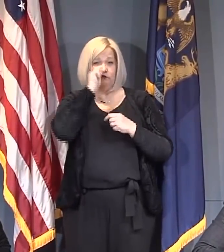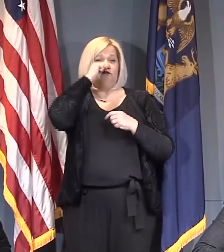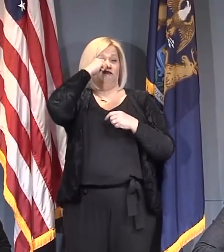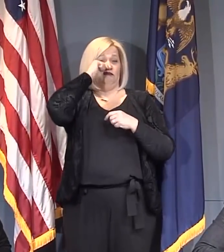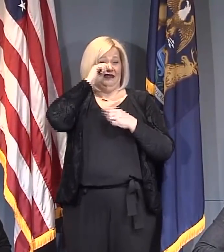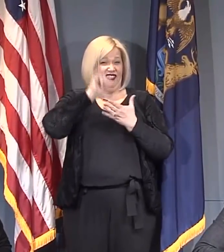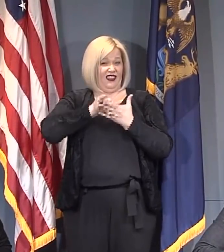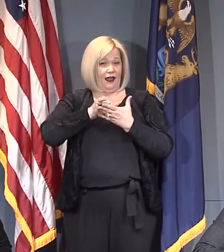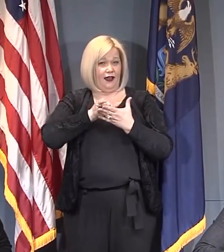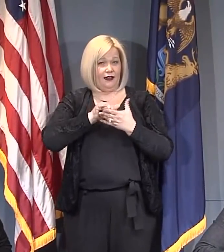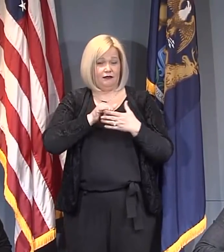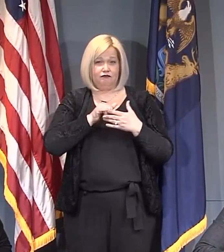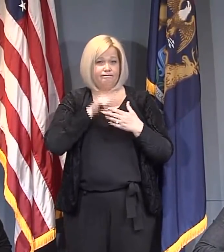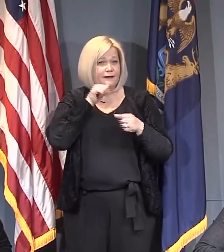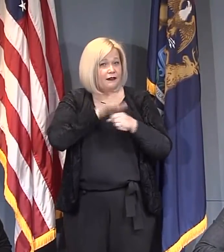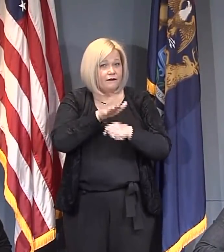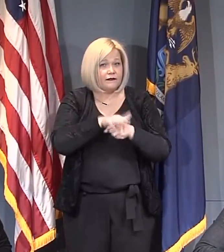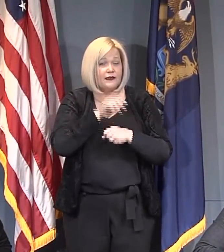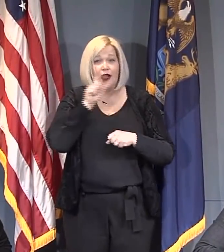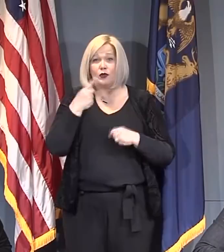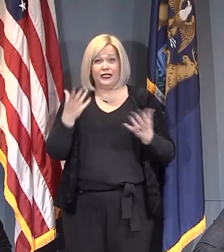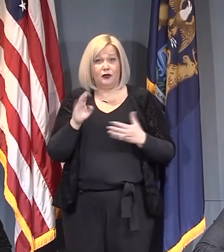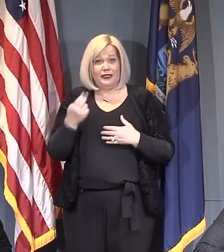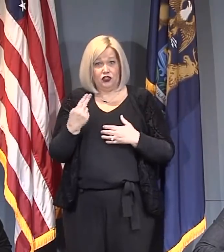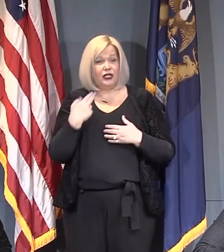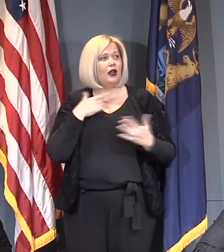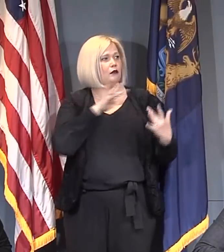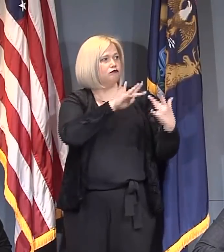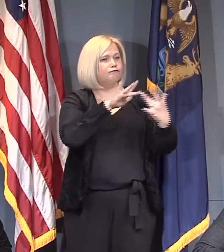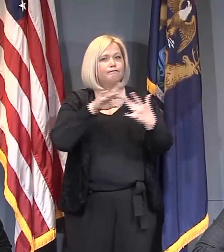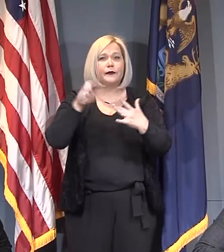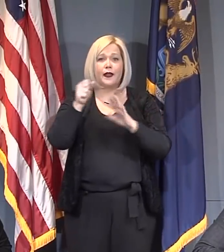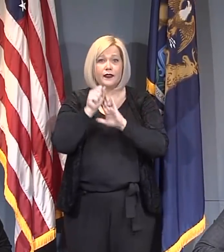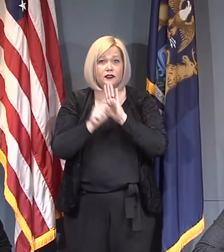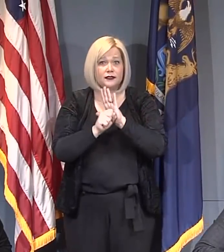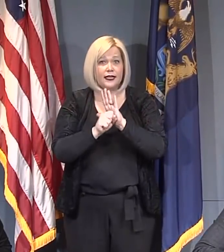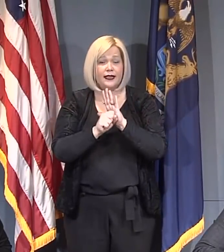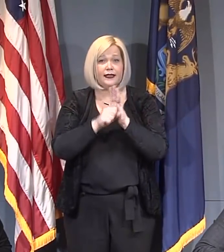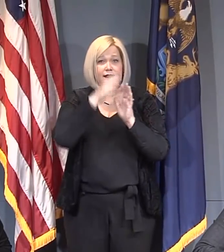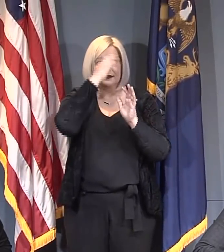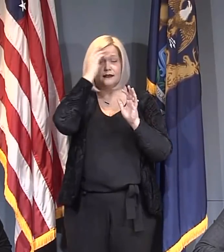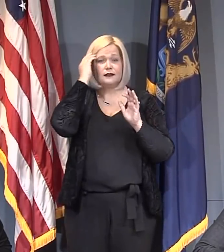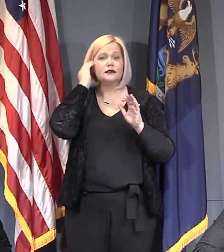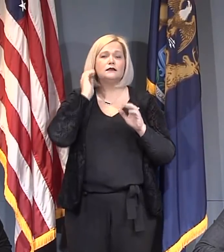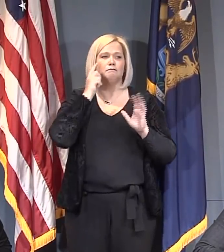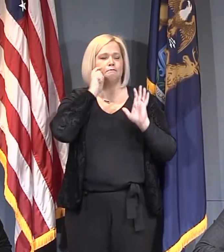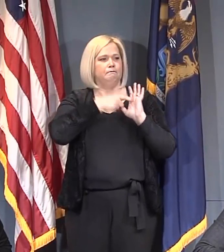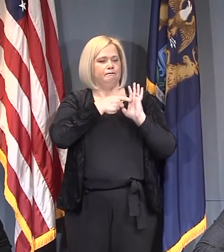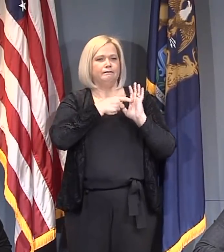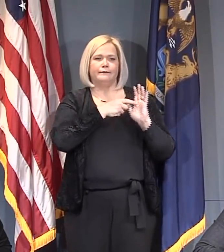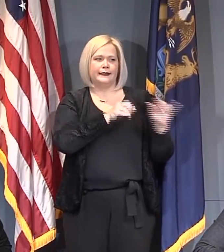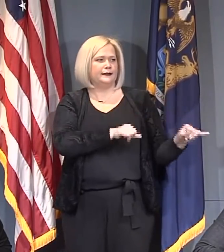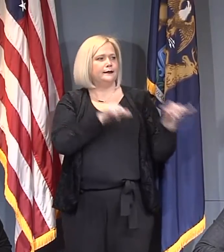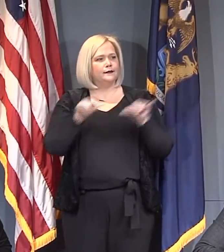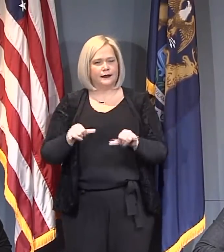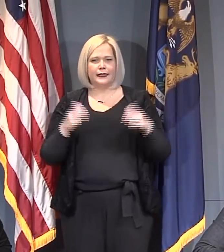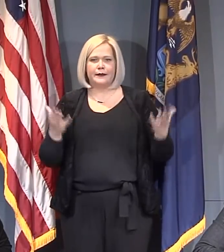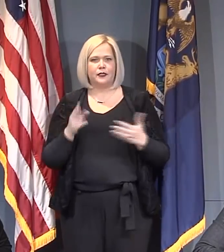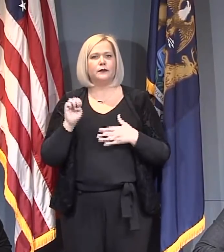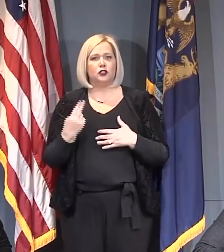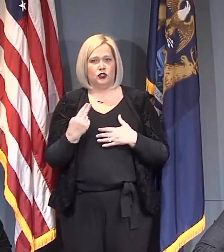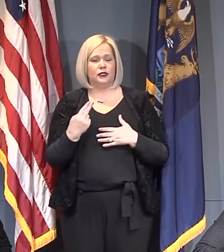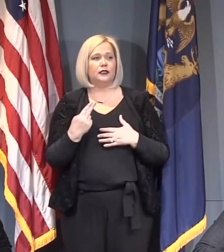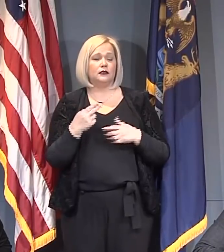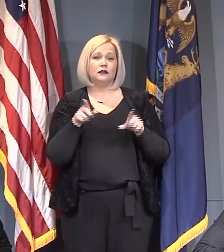take the sample. And not just here in Michigan. I'm in contact with other state public health directors who are seeing the same challenges and, quite frankly,